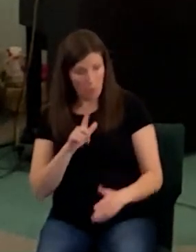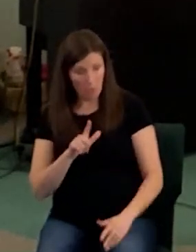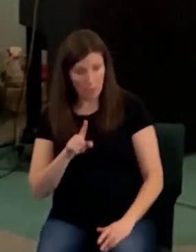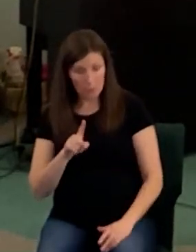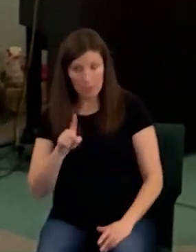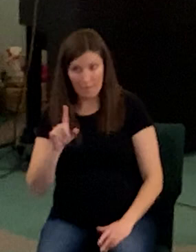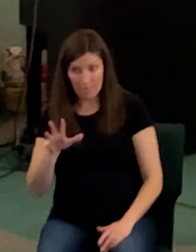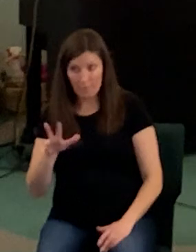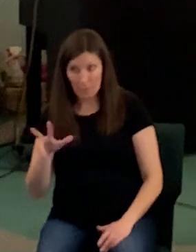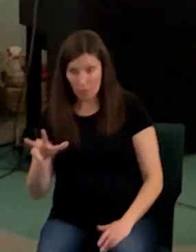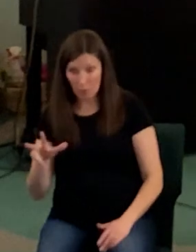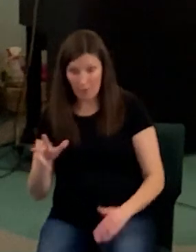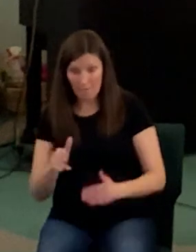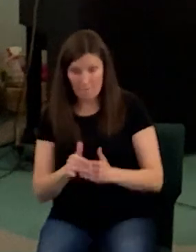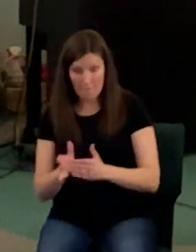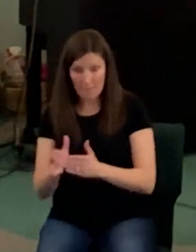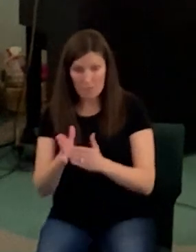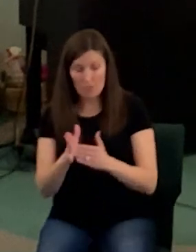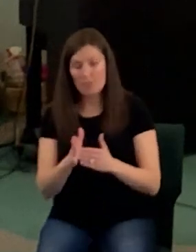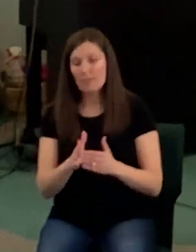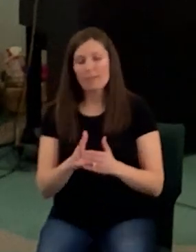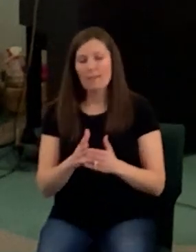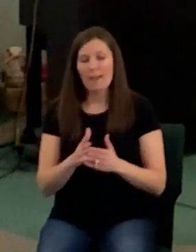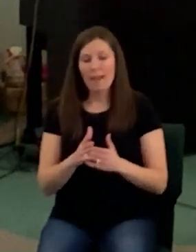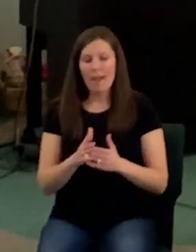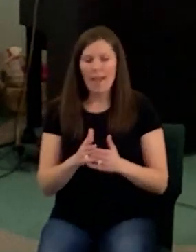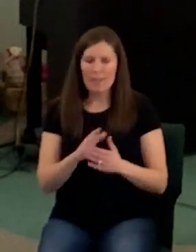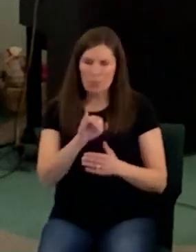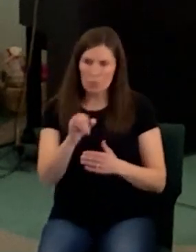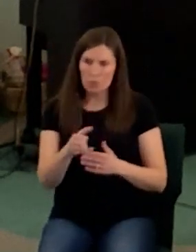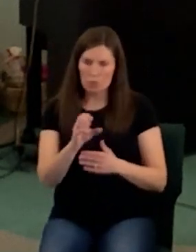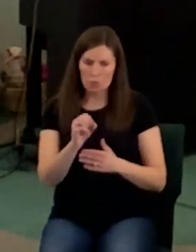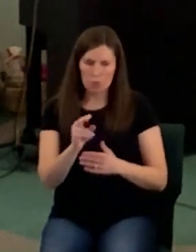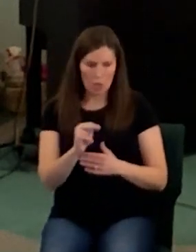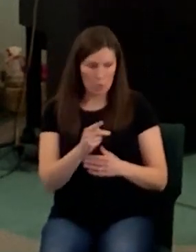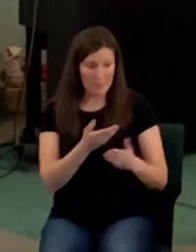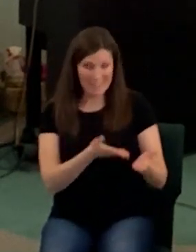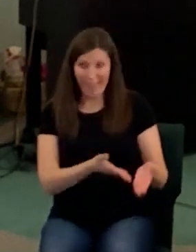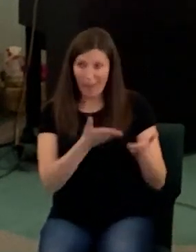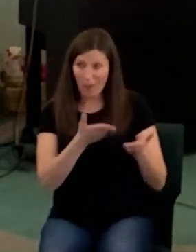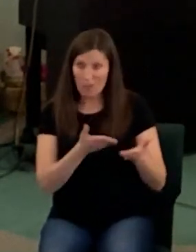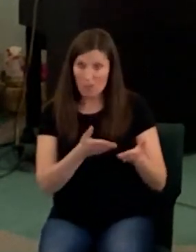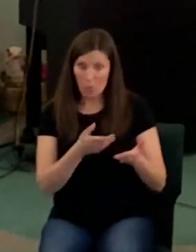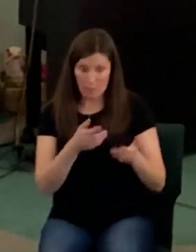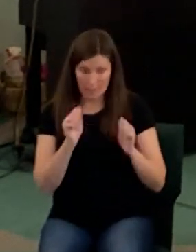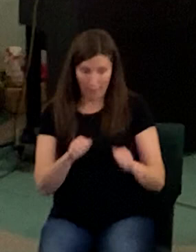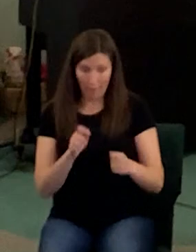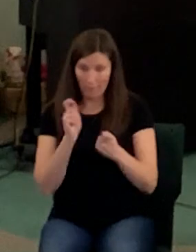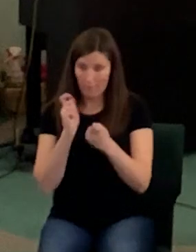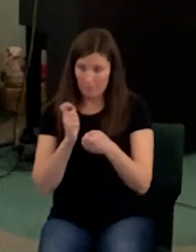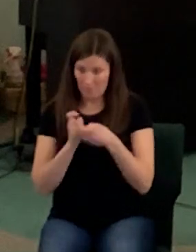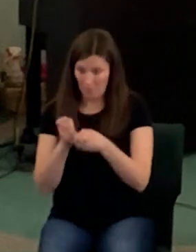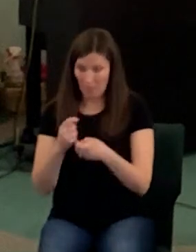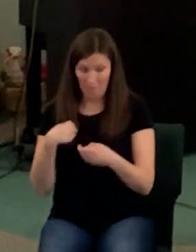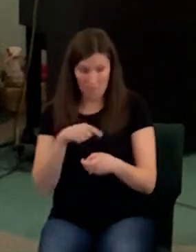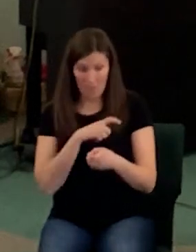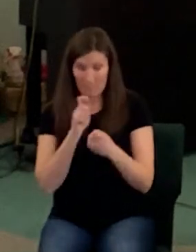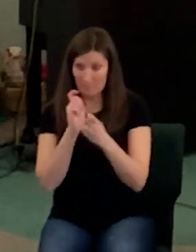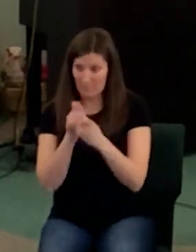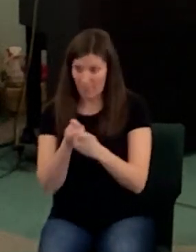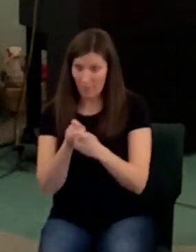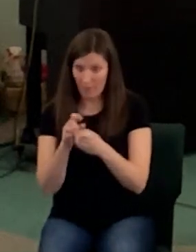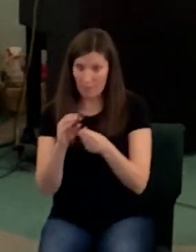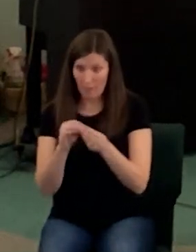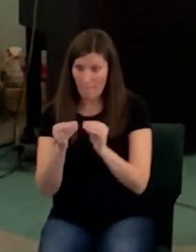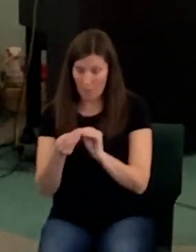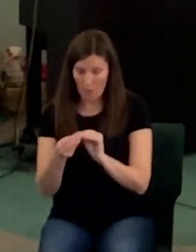of someone that was an eyewitness account like John. He could give a specific number if he was there. Not only that, we